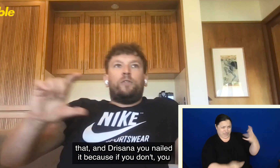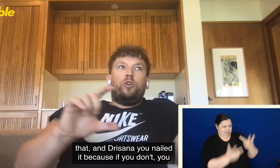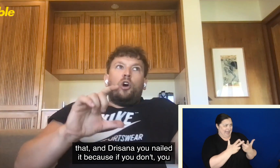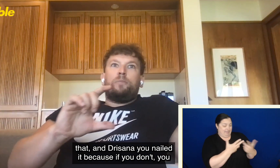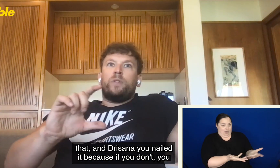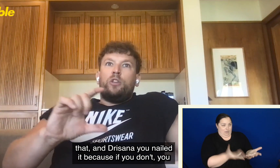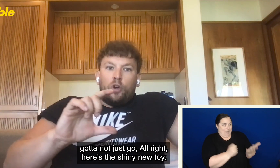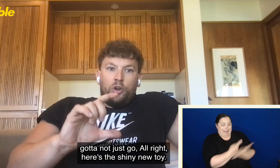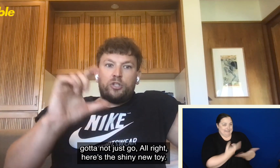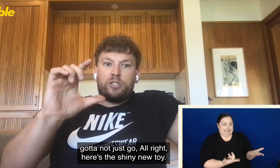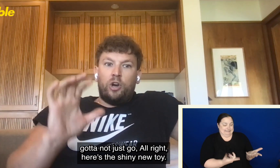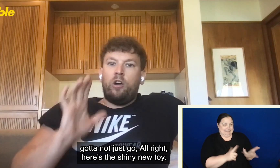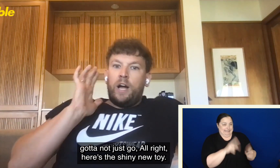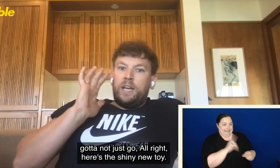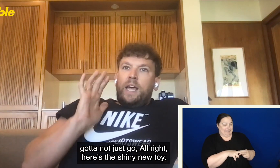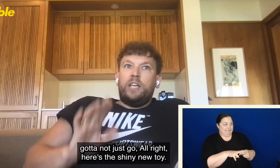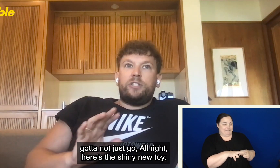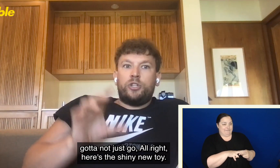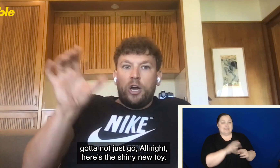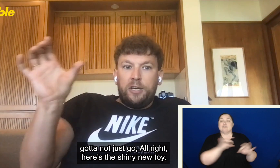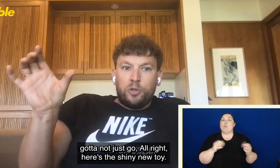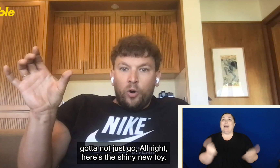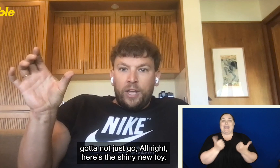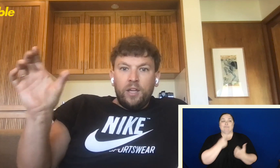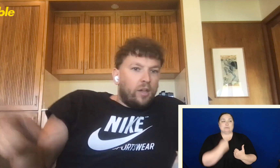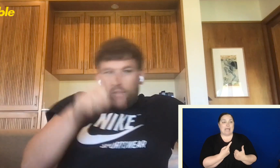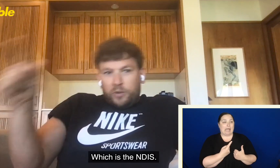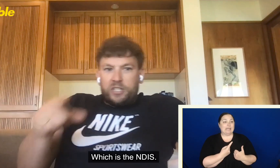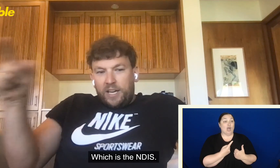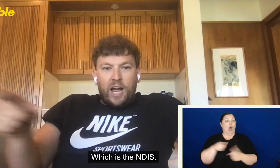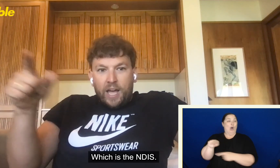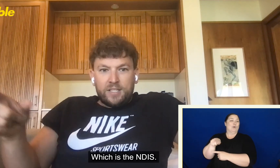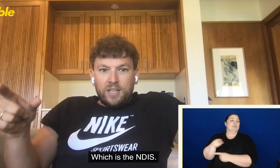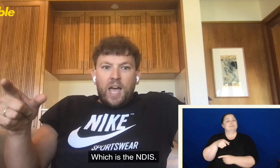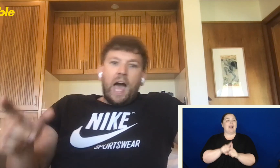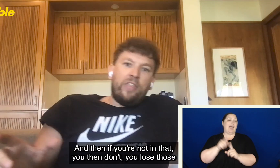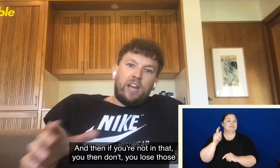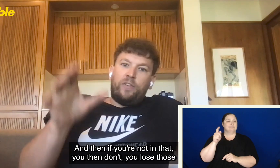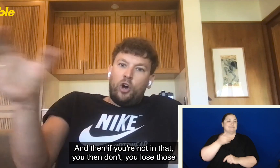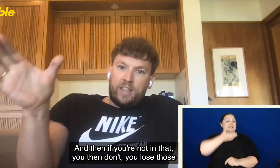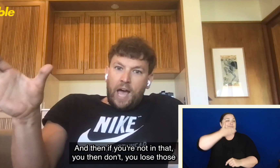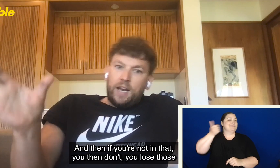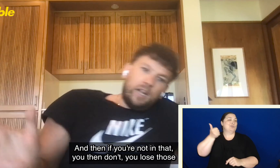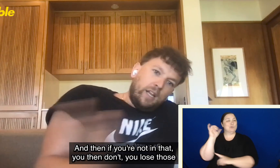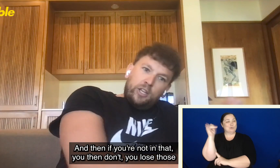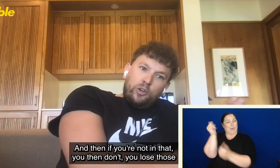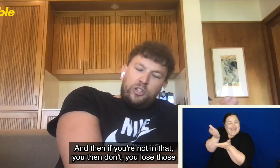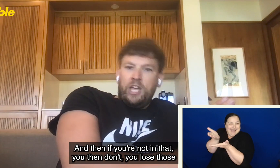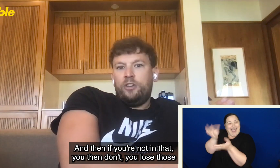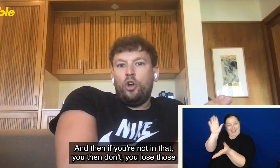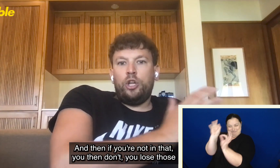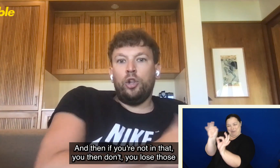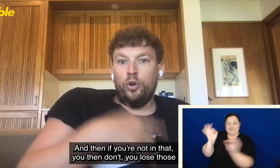because if you don't, you've got to not just go, all right, here's the shiny new toy, which is the NDIS, and then if you're not in that,